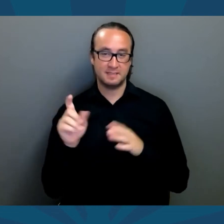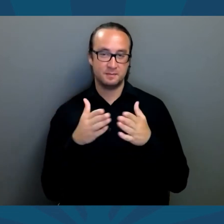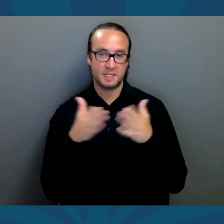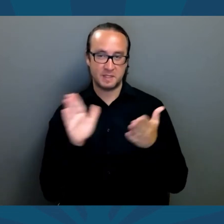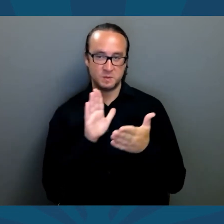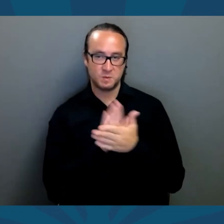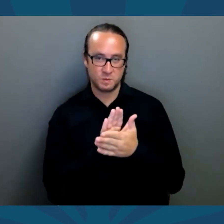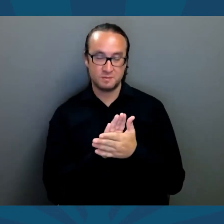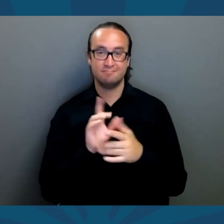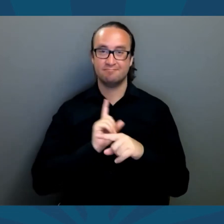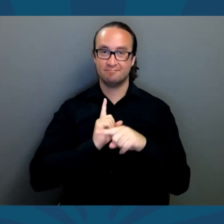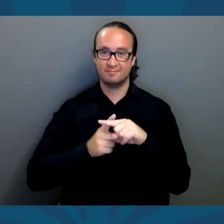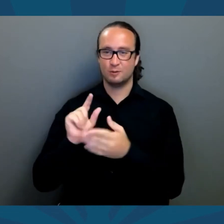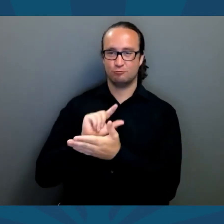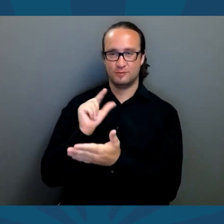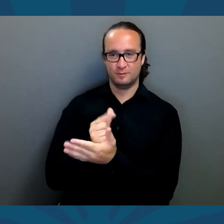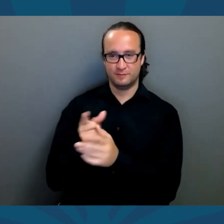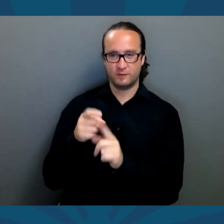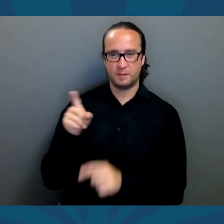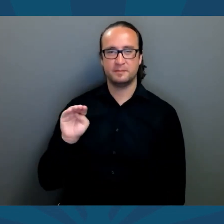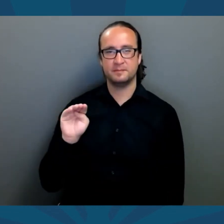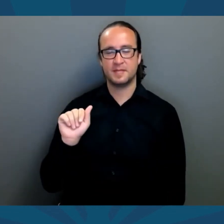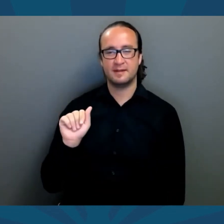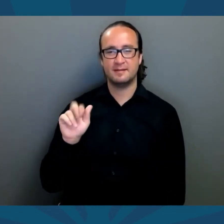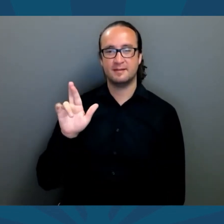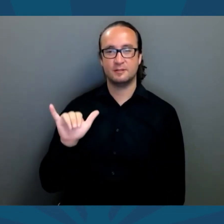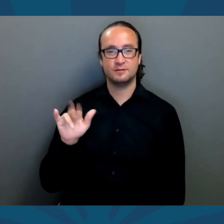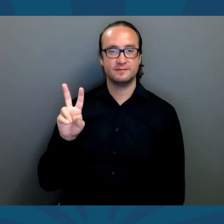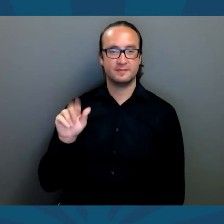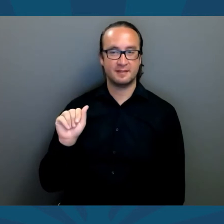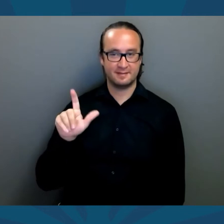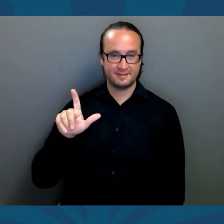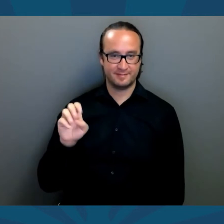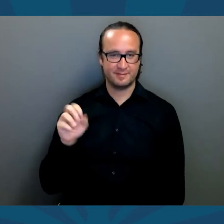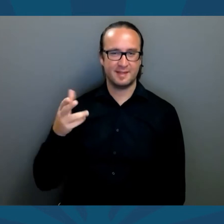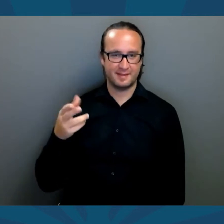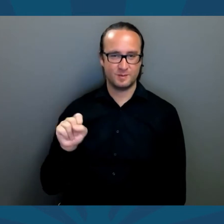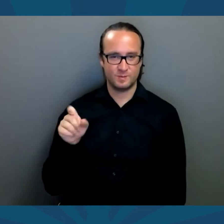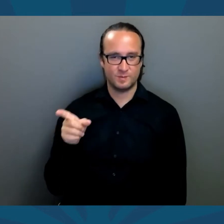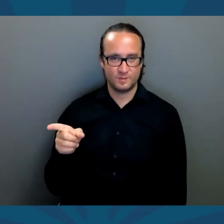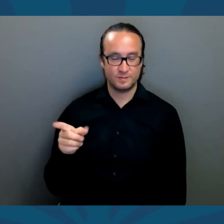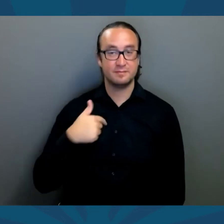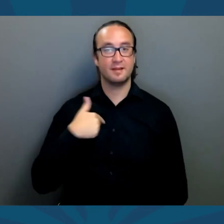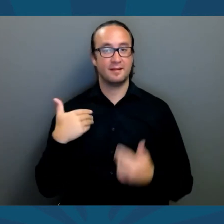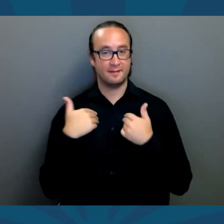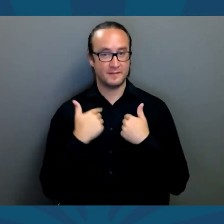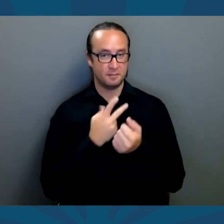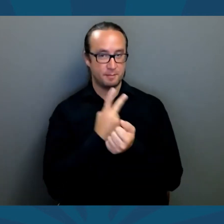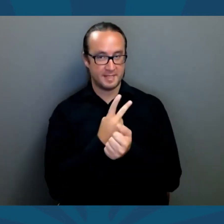educated in Phoenix Public Schools, and graduated from Maryvale High School.